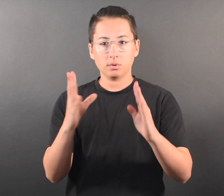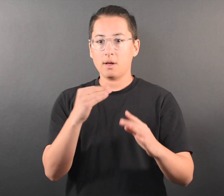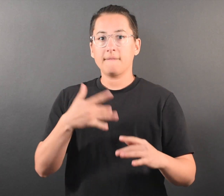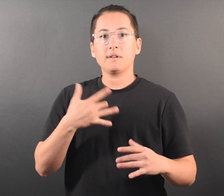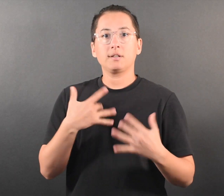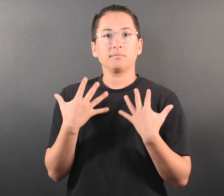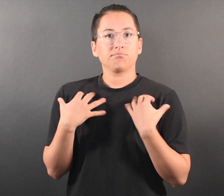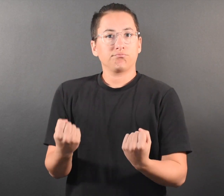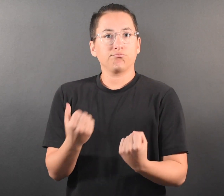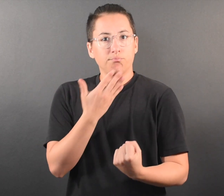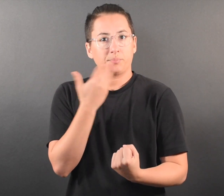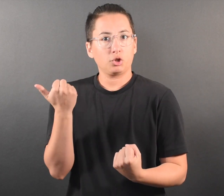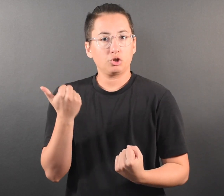better.